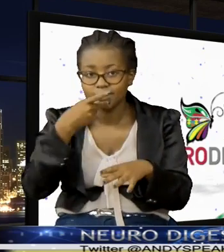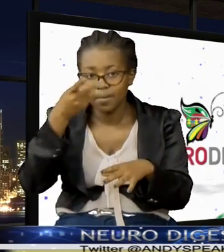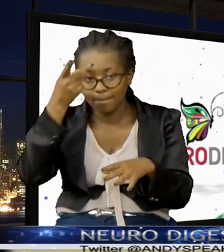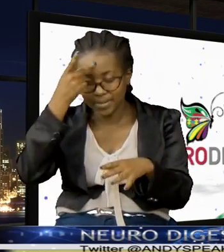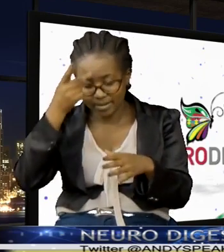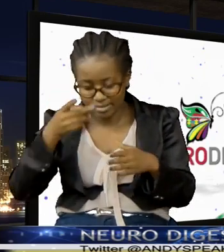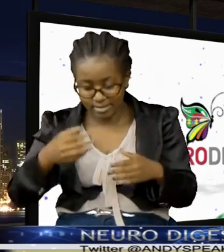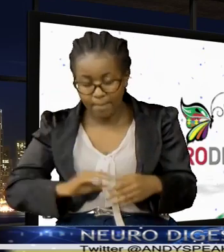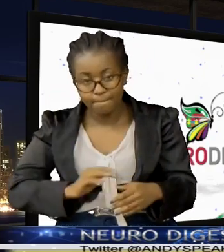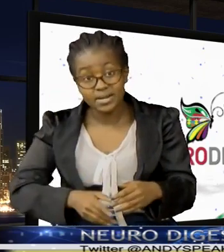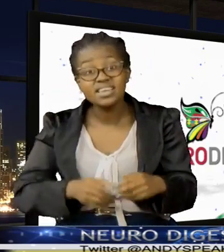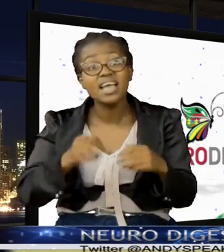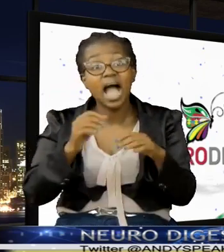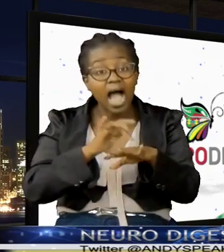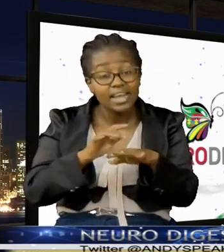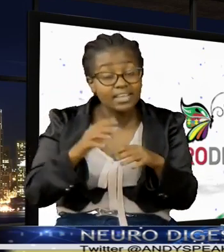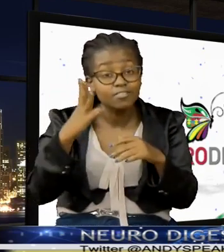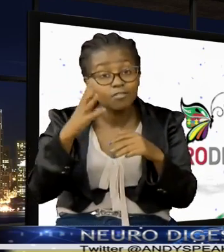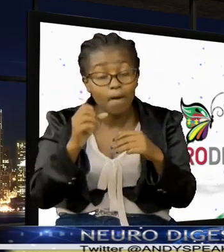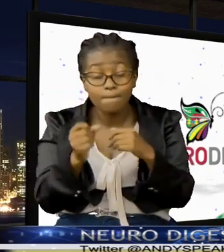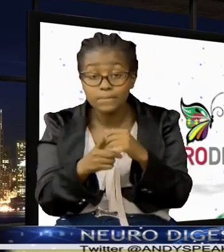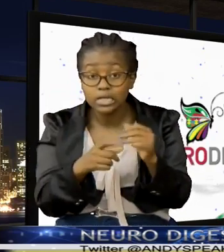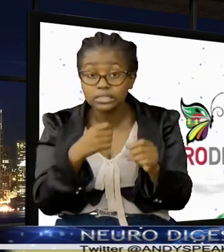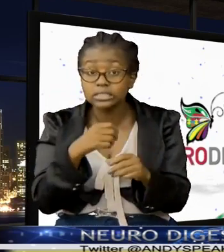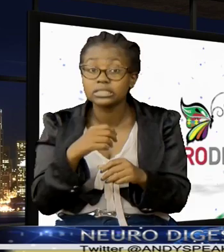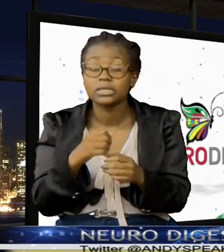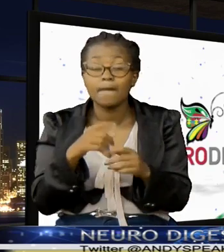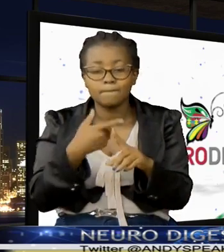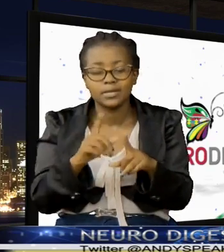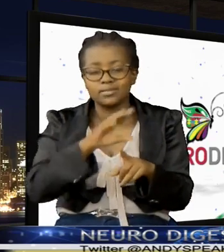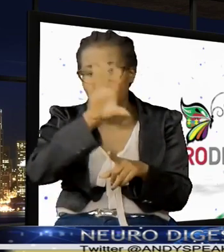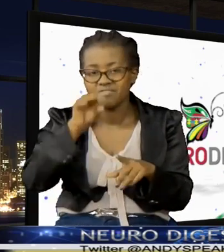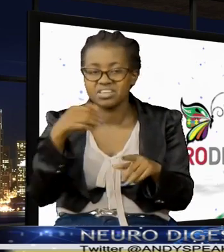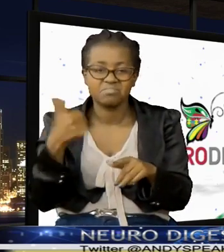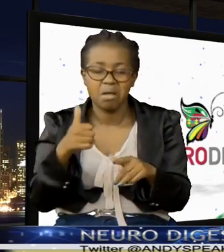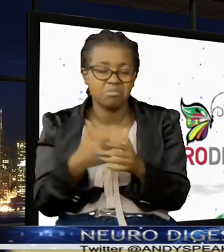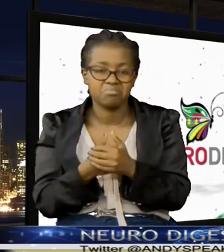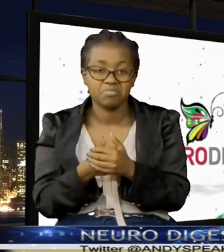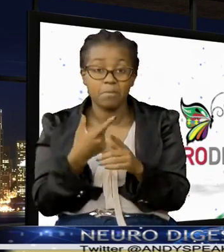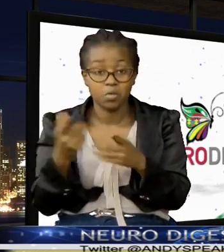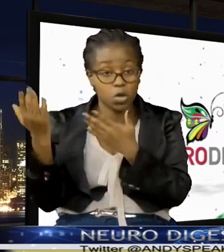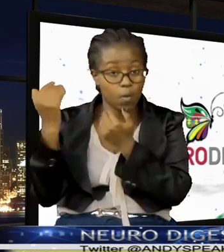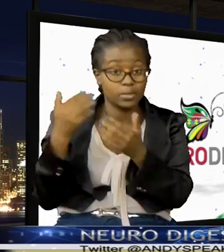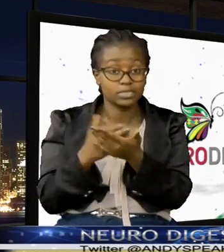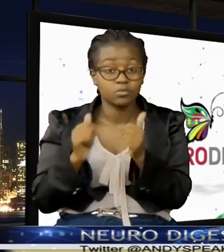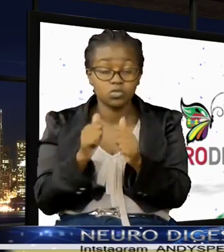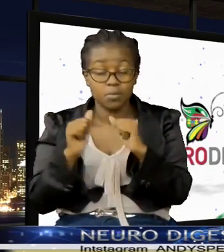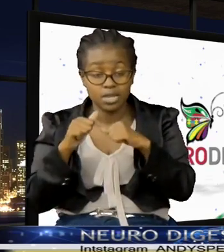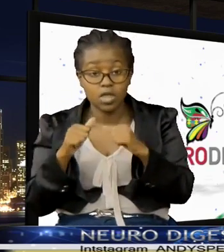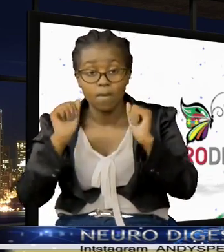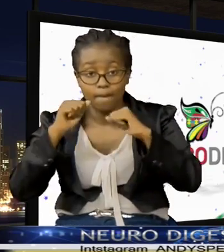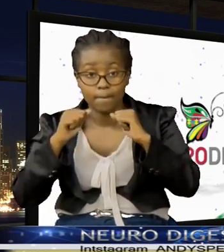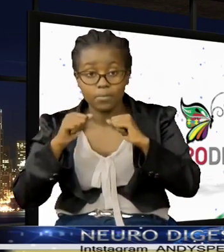as 4 months pregnant. So in Africa, we are not there yet. But we hope that something is being done so that we are able